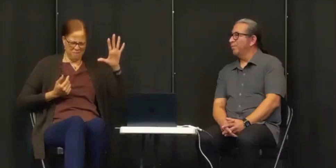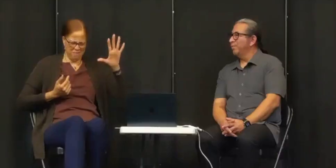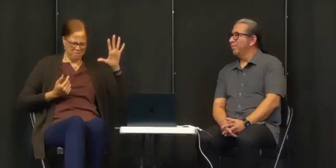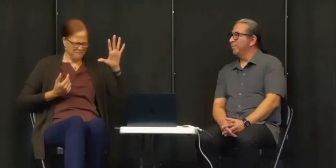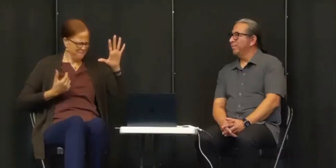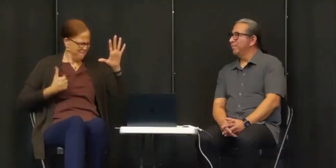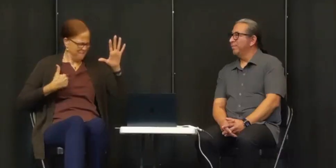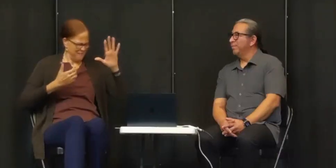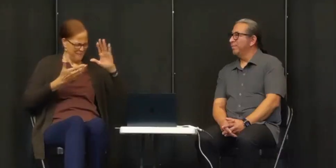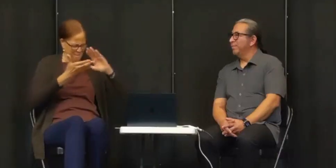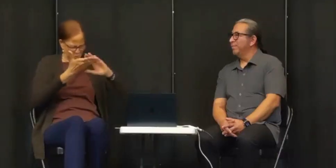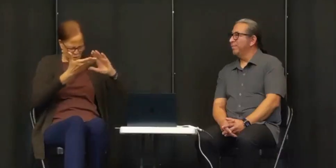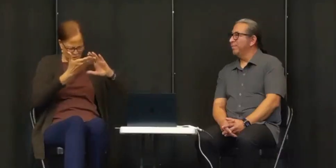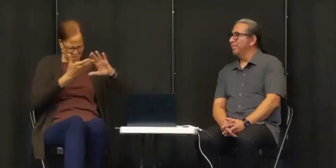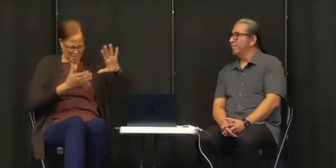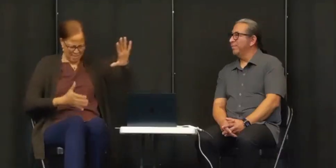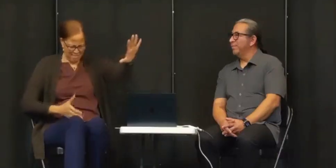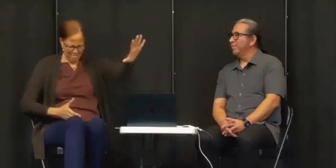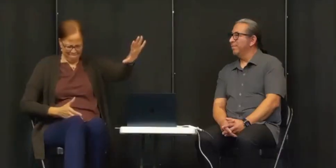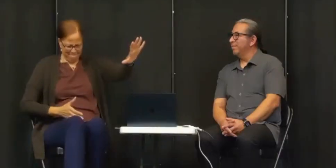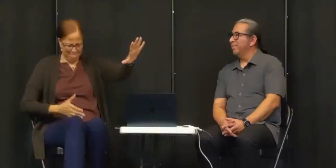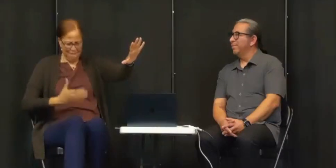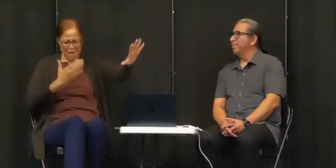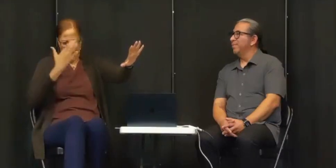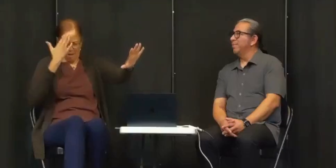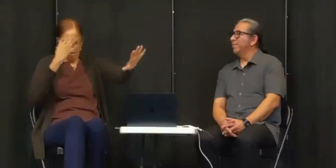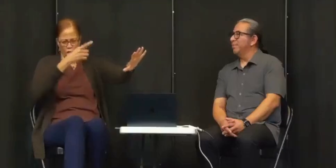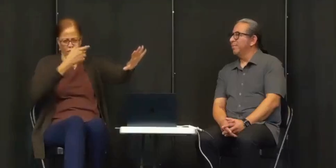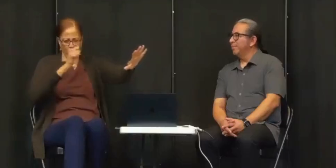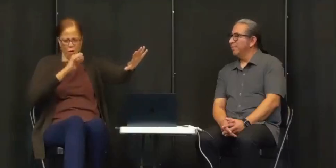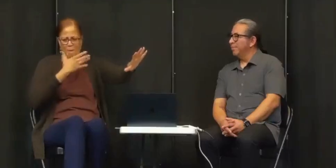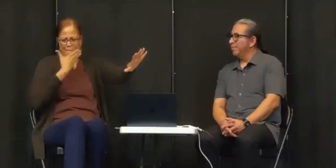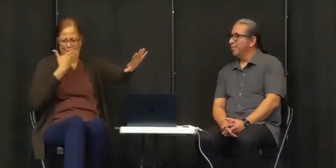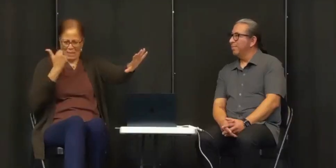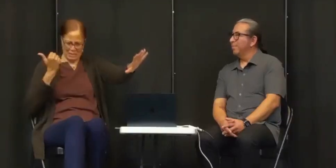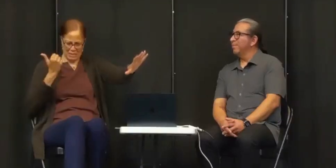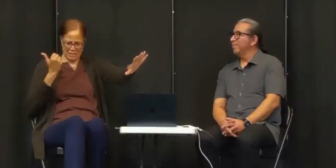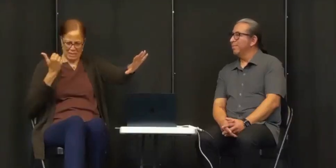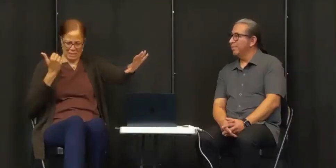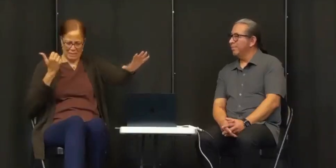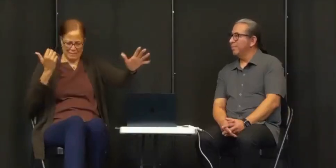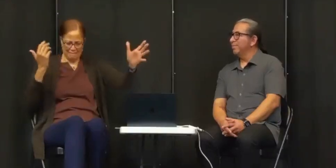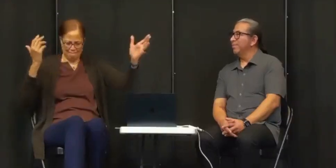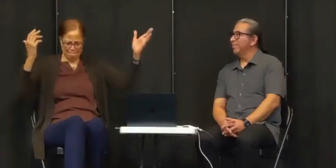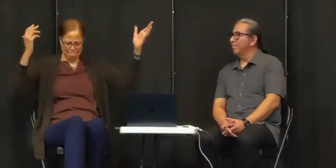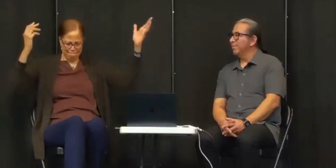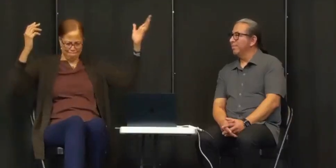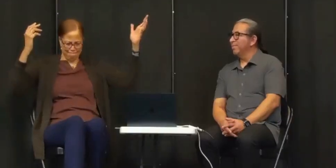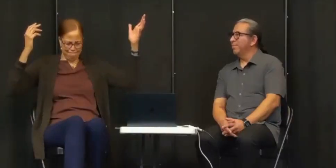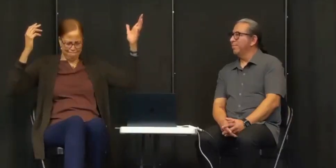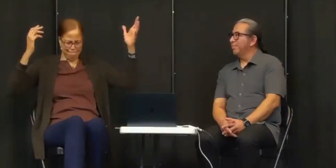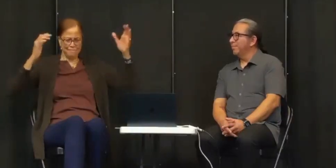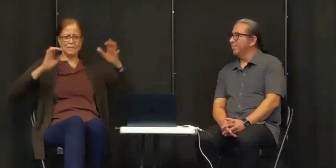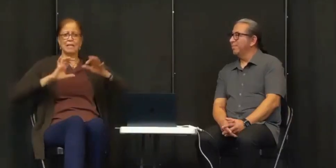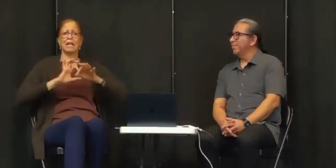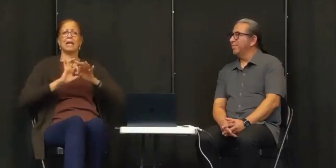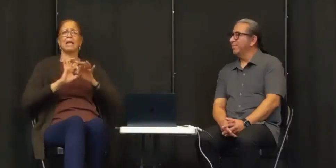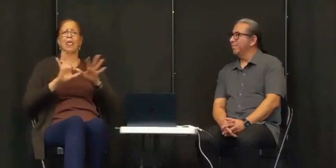Is that just gonna be your life? You have to forgive them. I know they're trying their best.